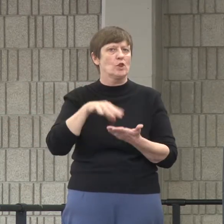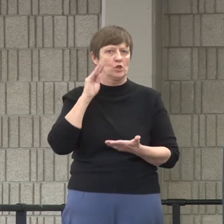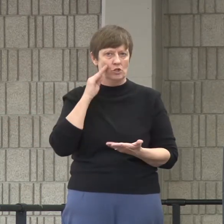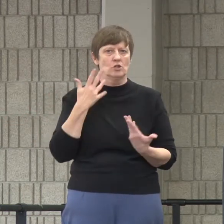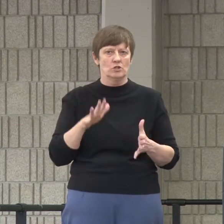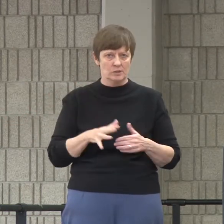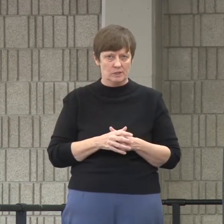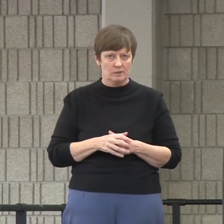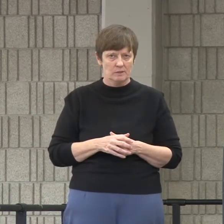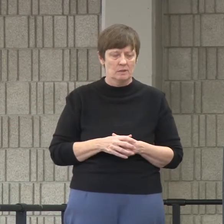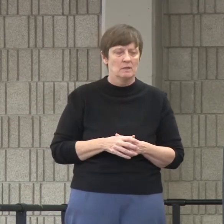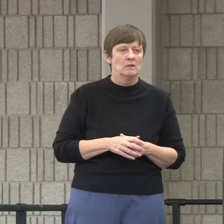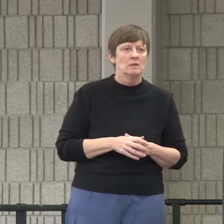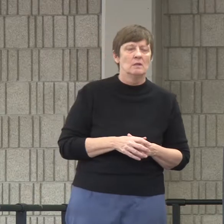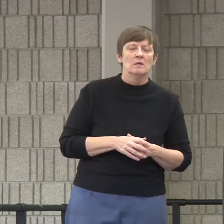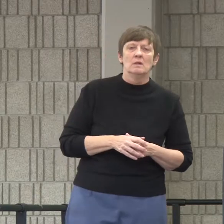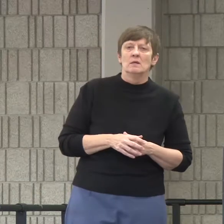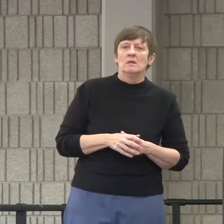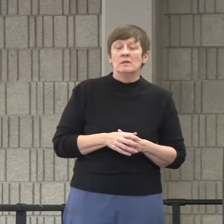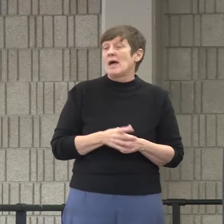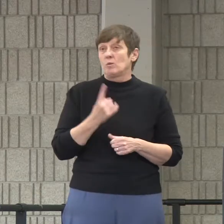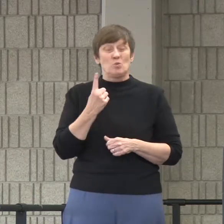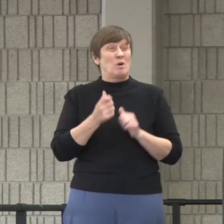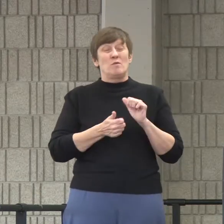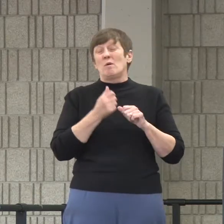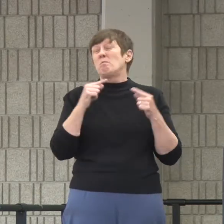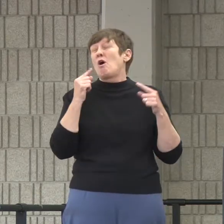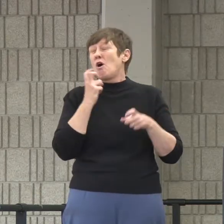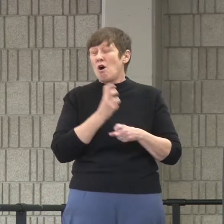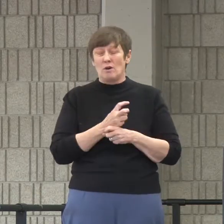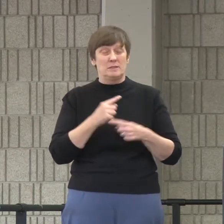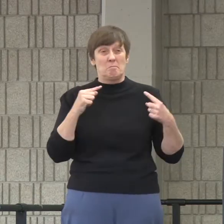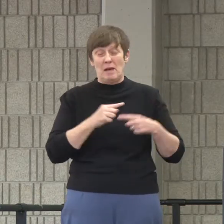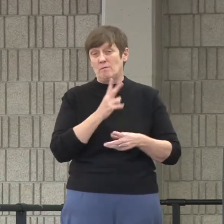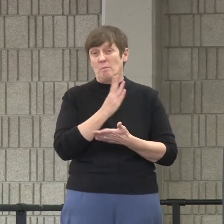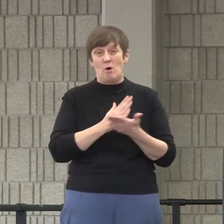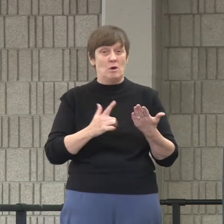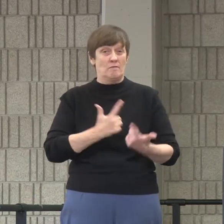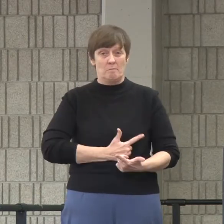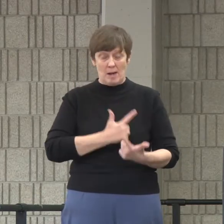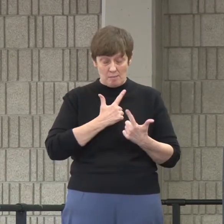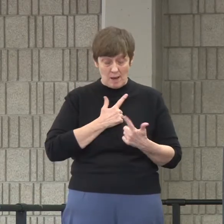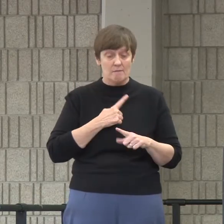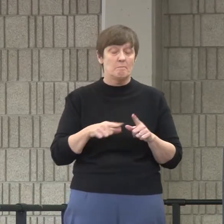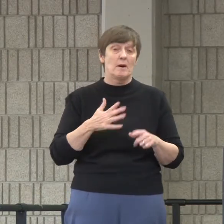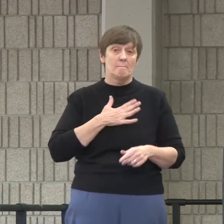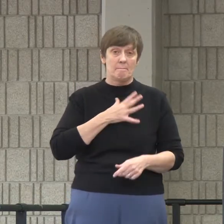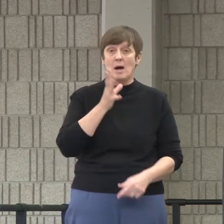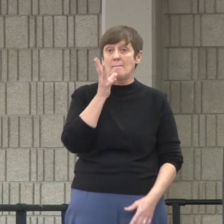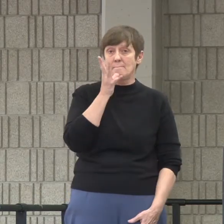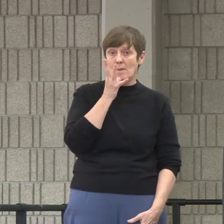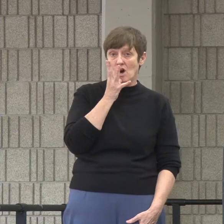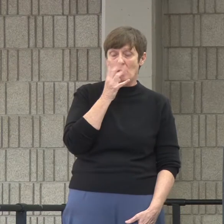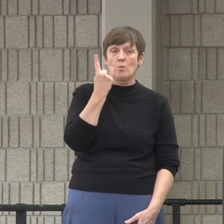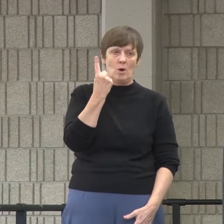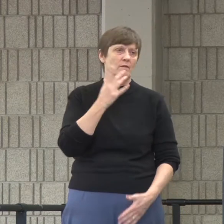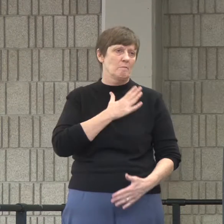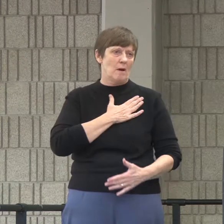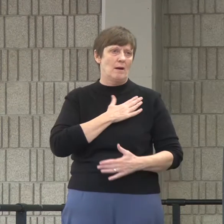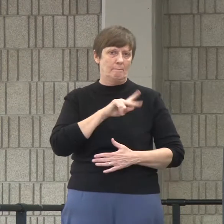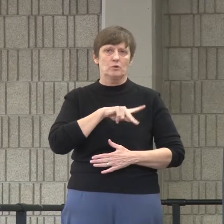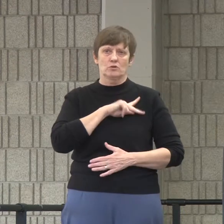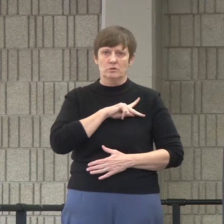This was one of the most painful chapters of my life. But my mom, who's one of my personal heroes as